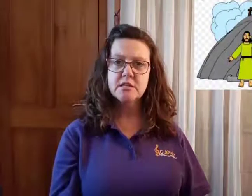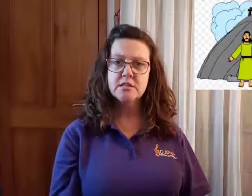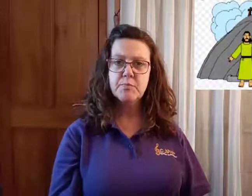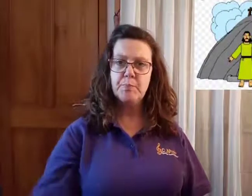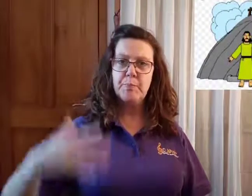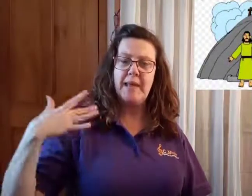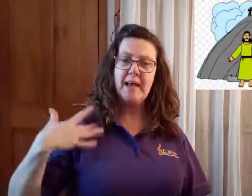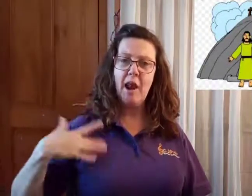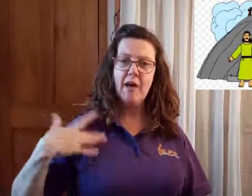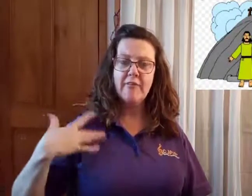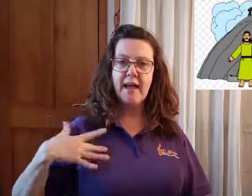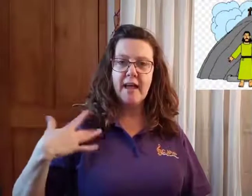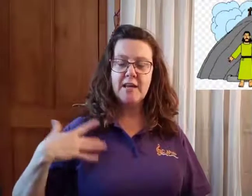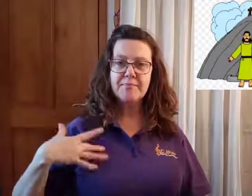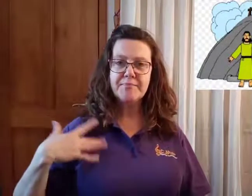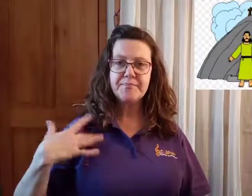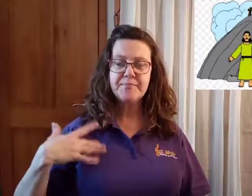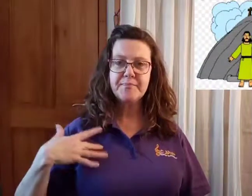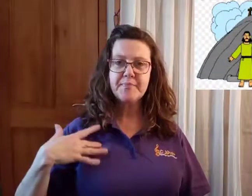Jesus being alive again.